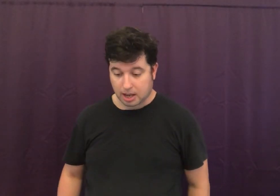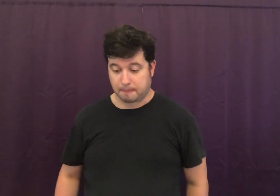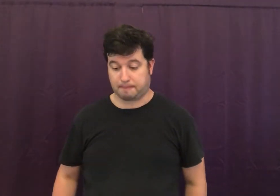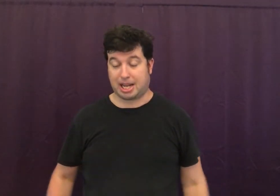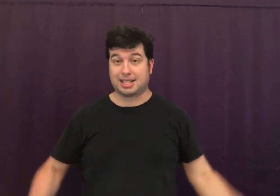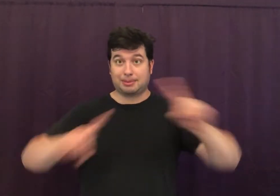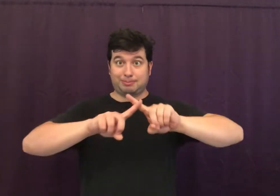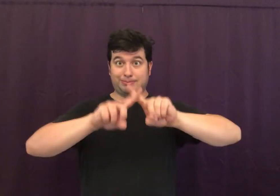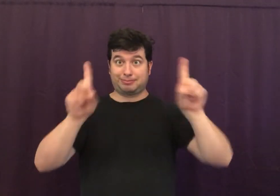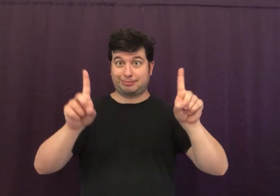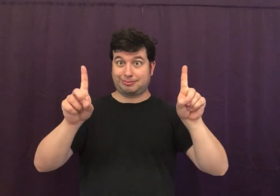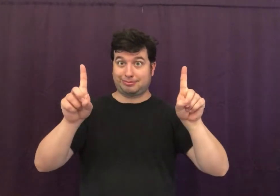But.